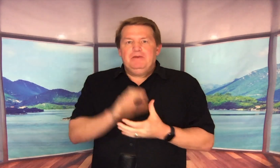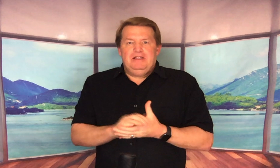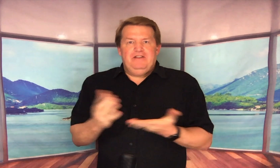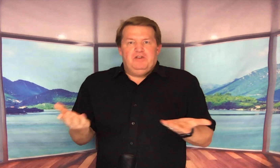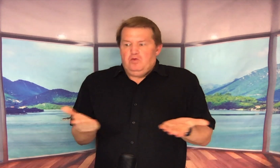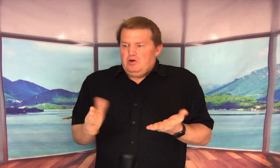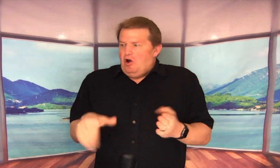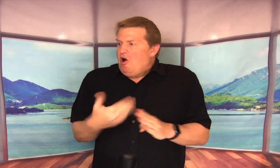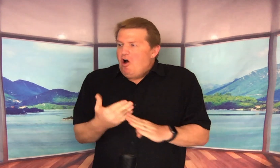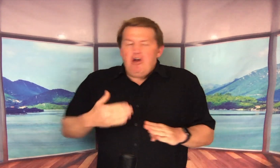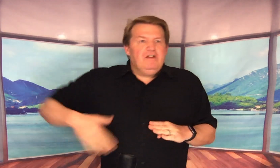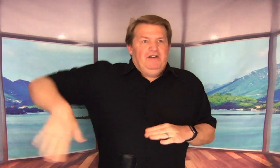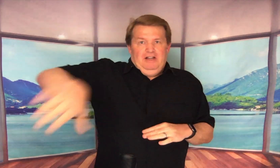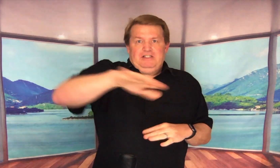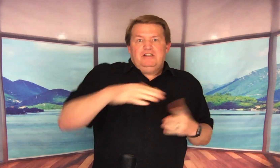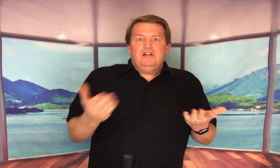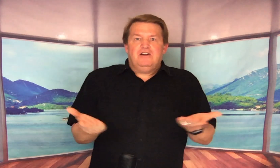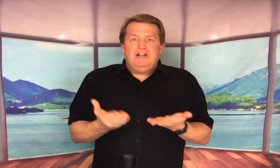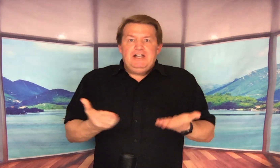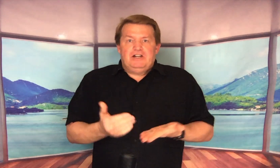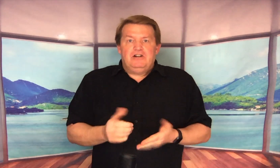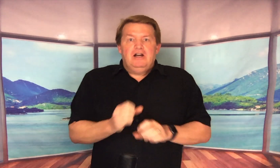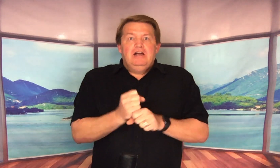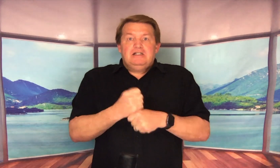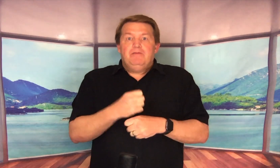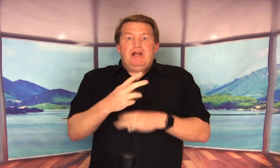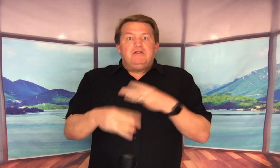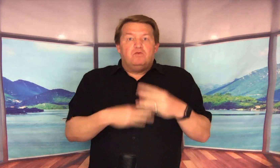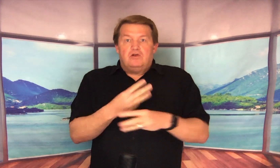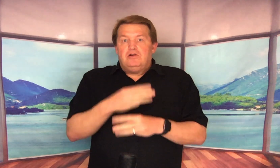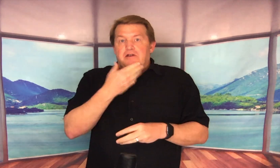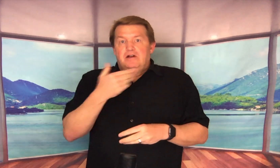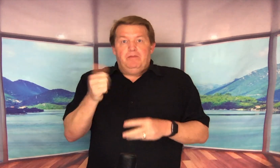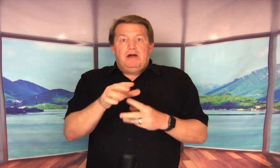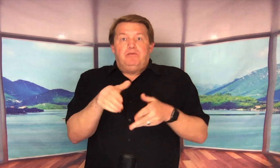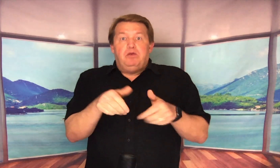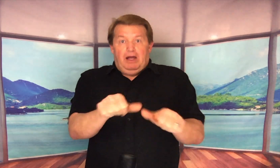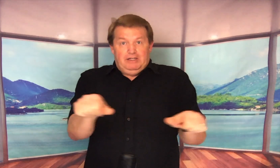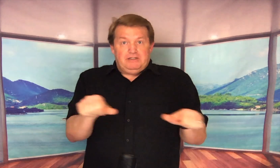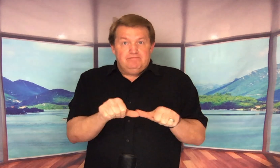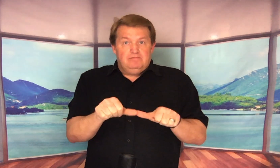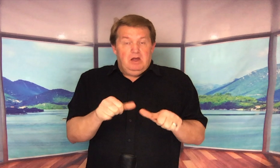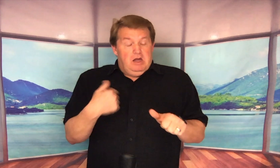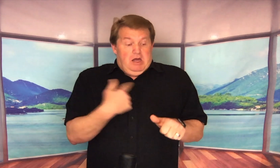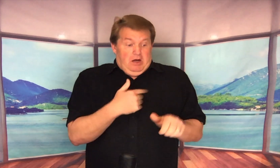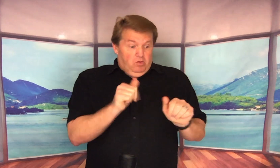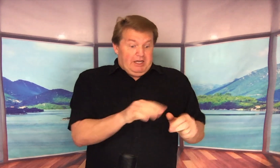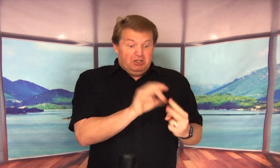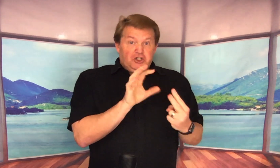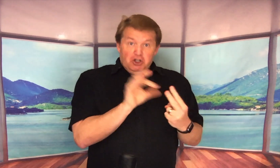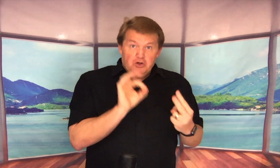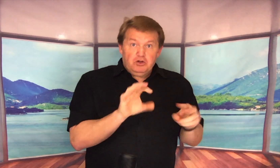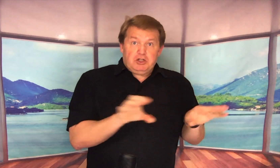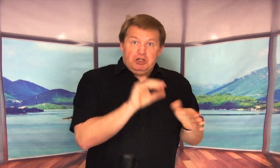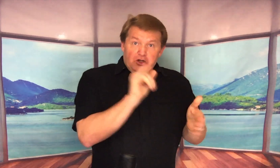believe that all of us are here to make the world a better place. And we can choose to do